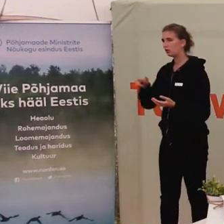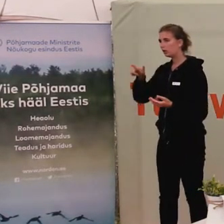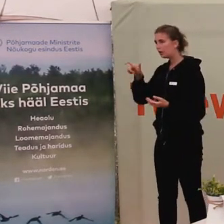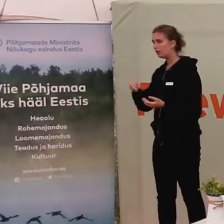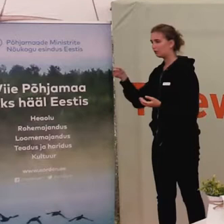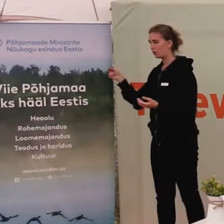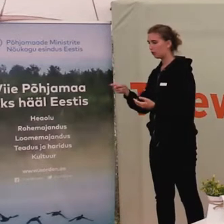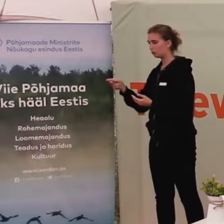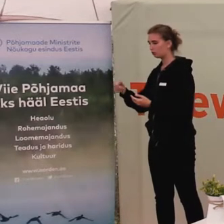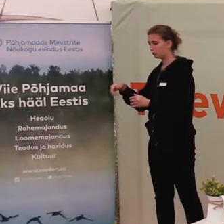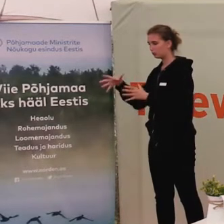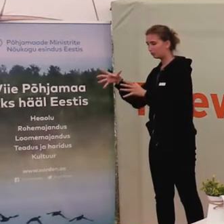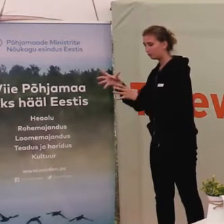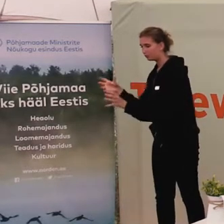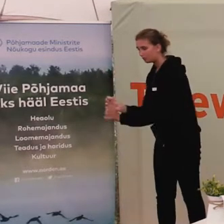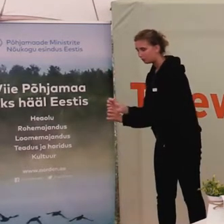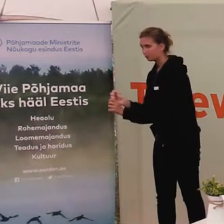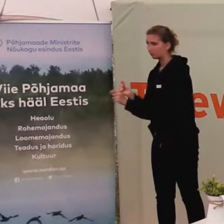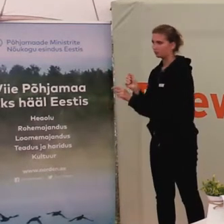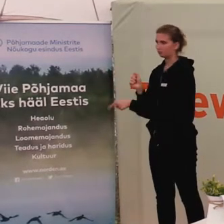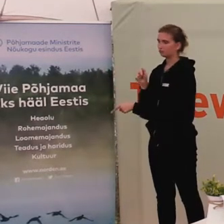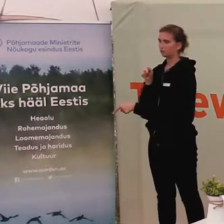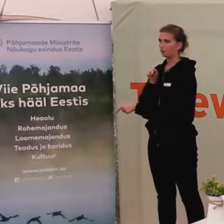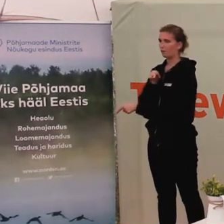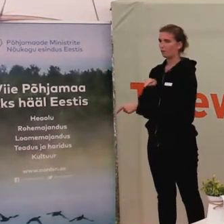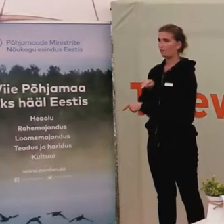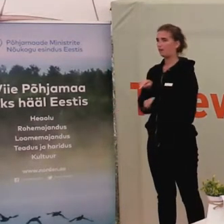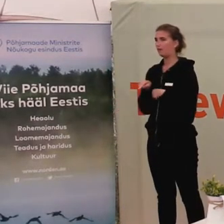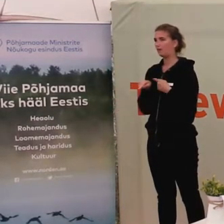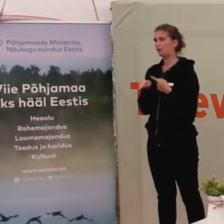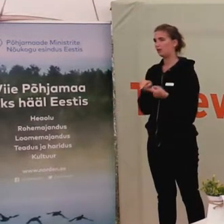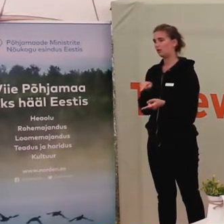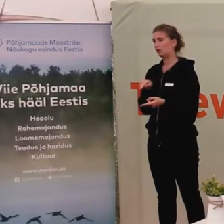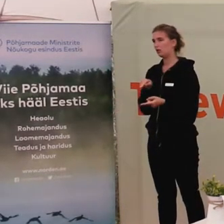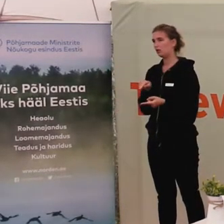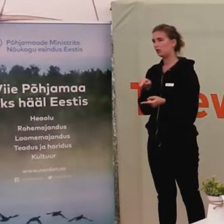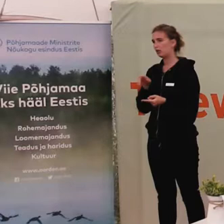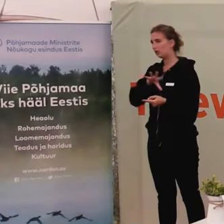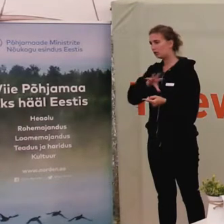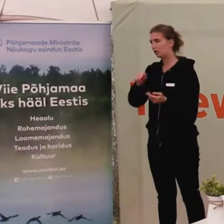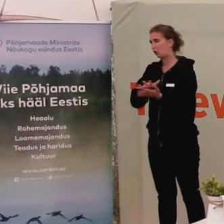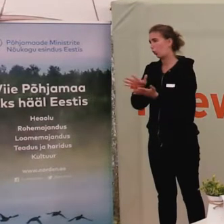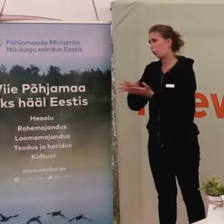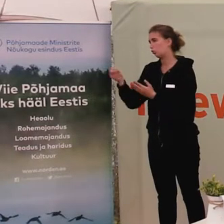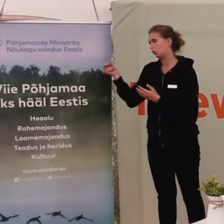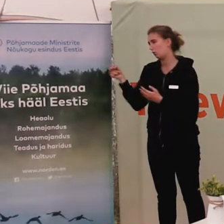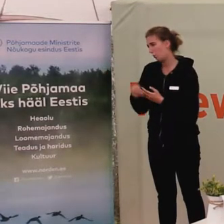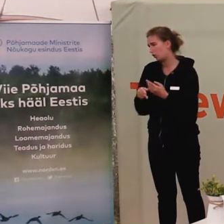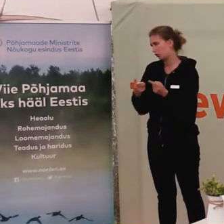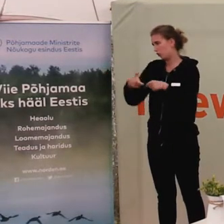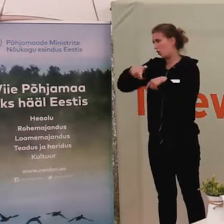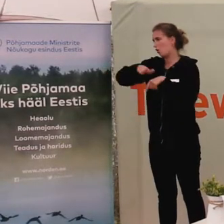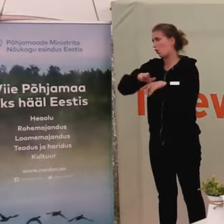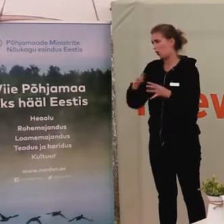tax and increase the value-added tax until every consumption is taxed similarly, so there is no